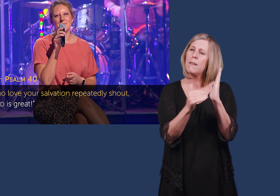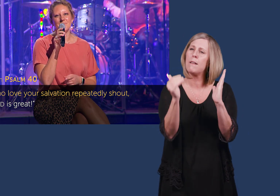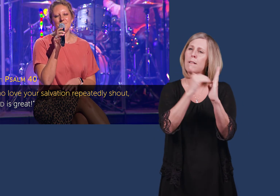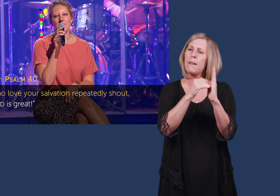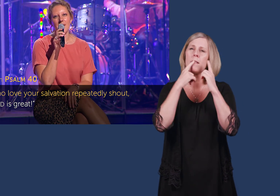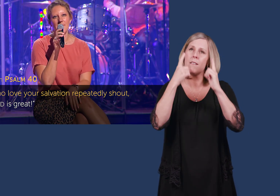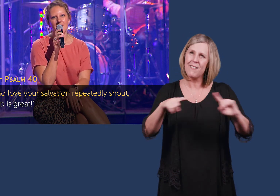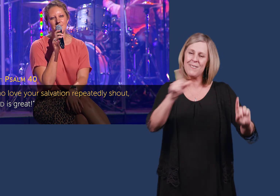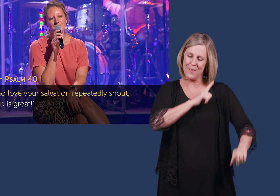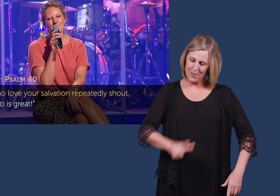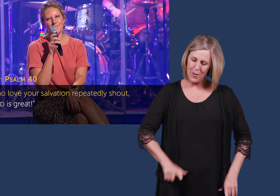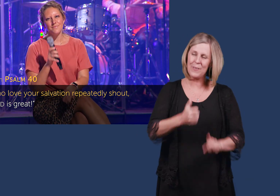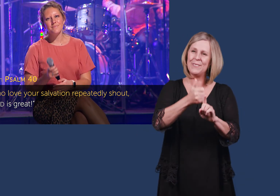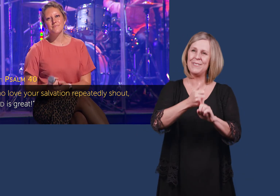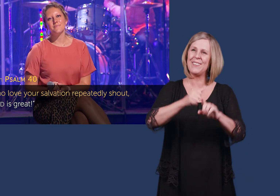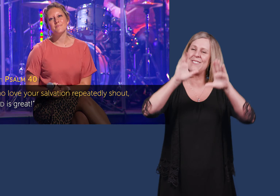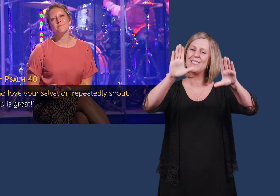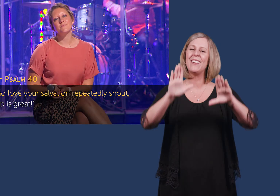great. Amen.